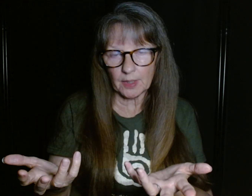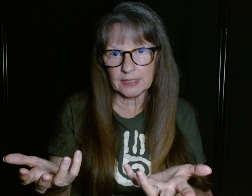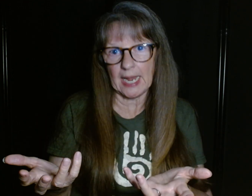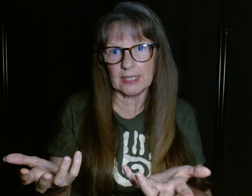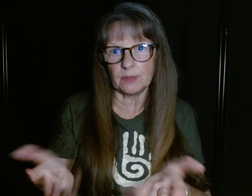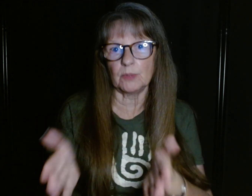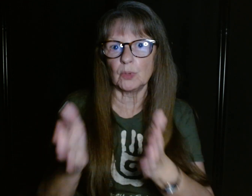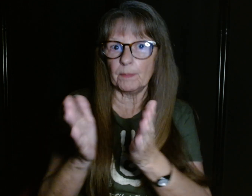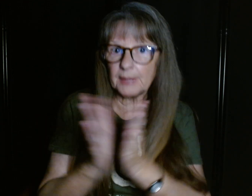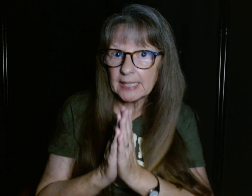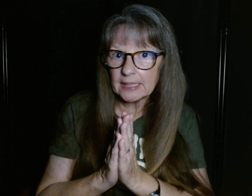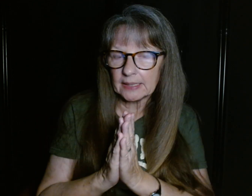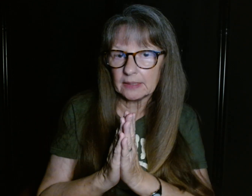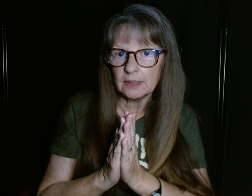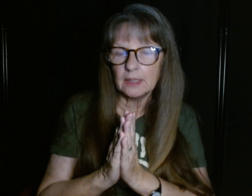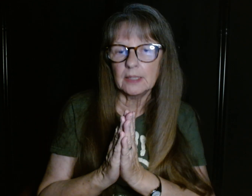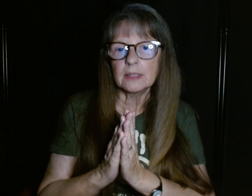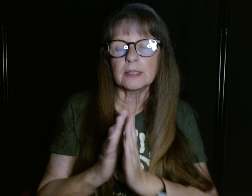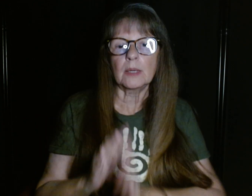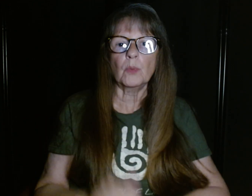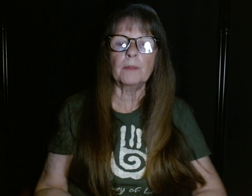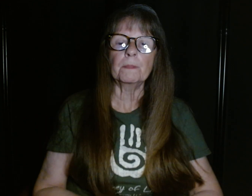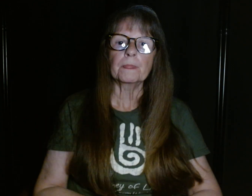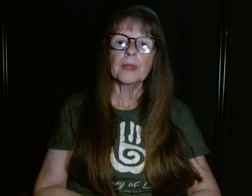to ask them something, appealing to someone.